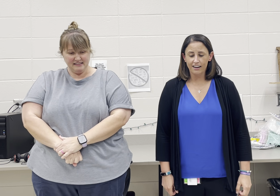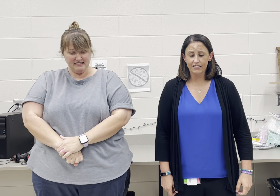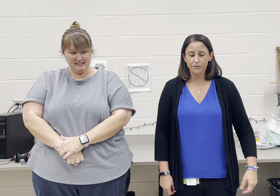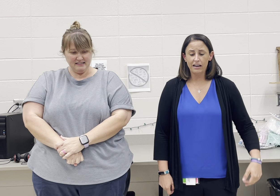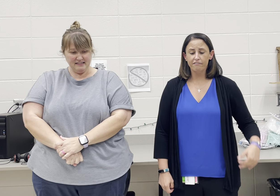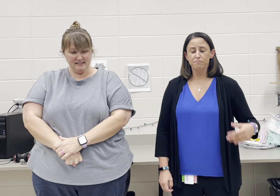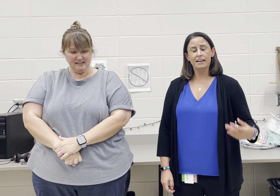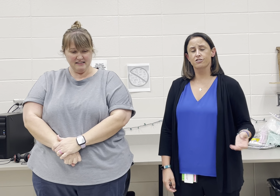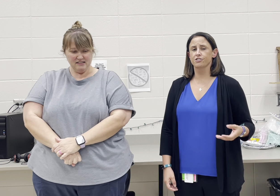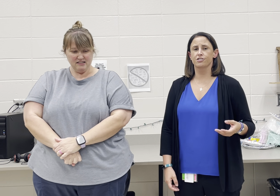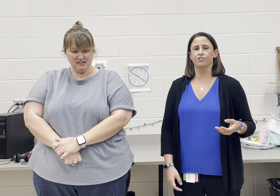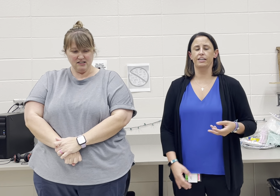Then you have master's degree.